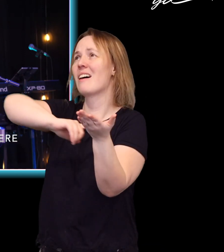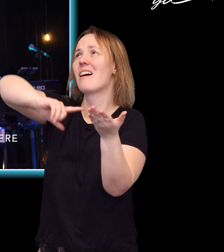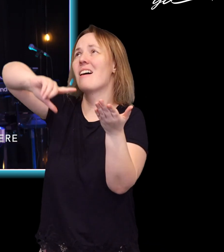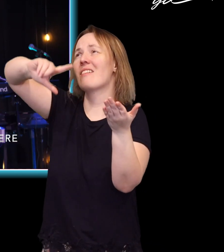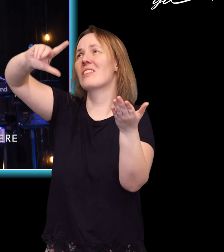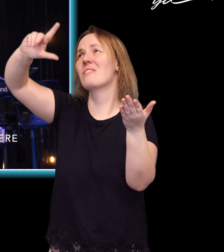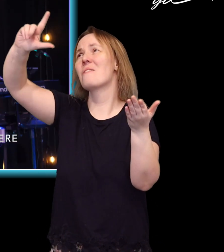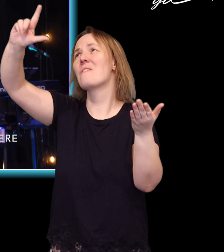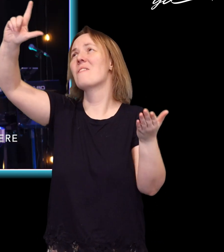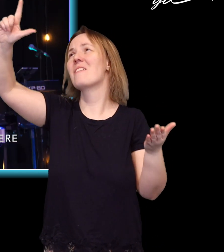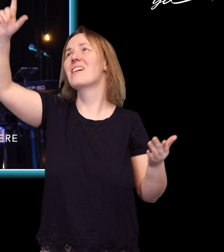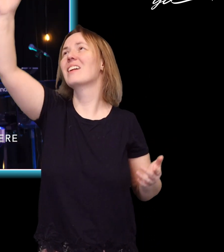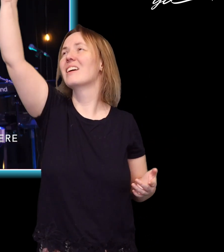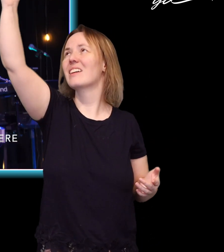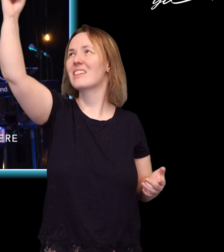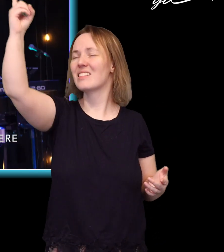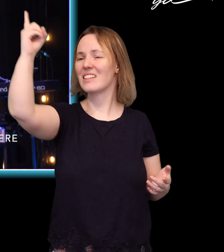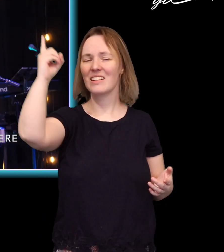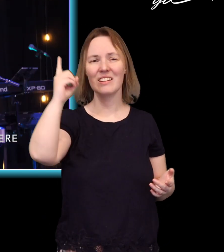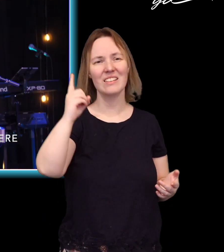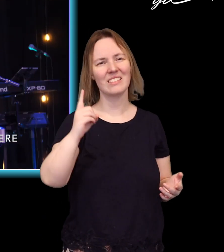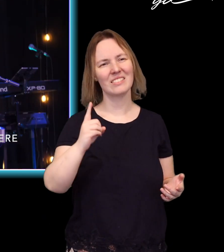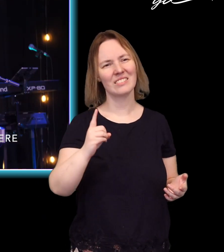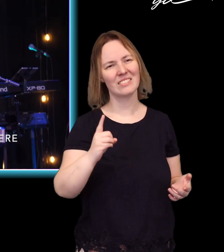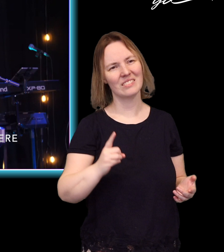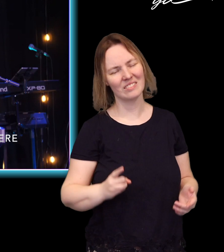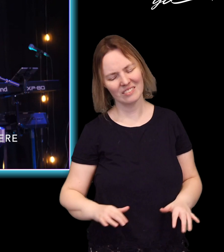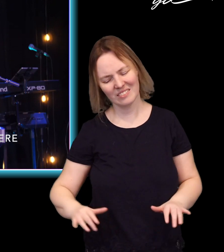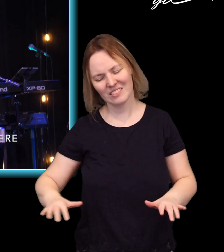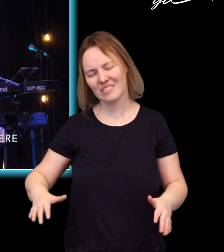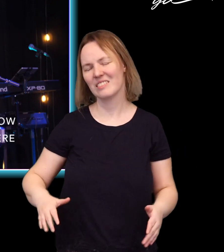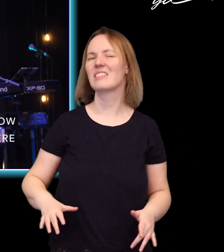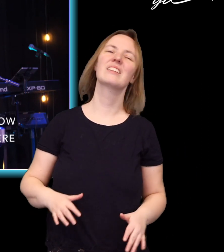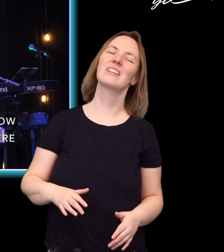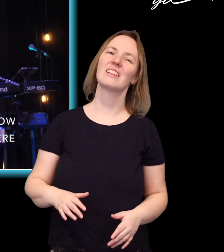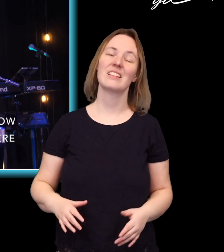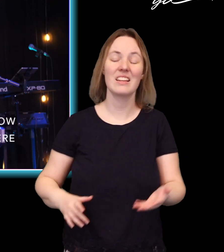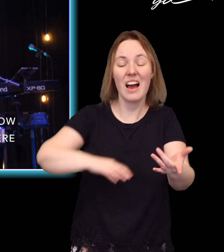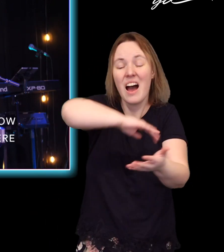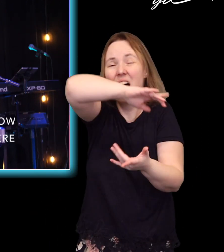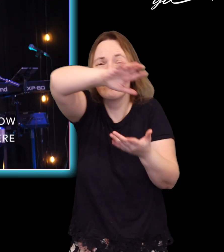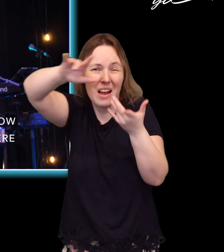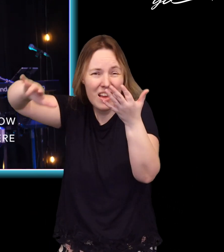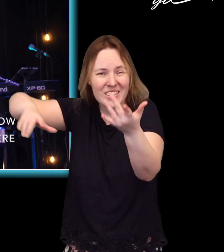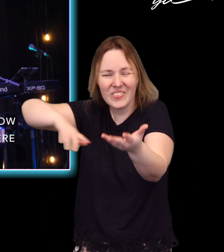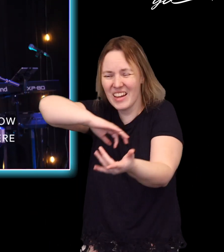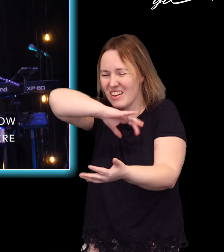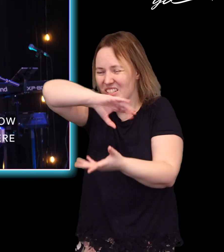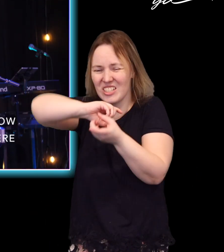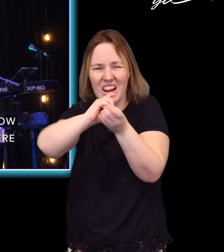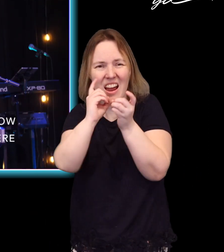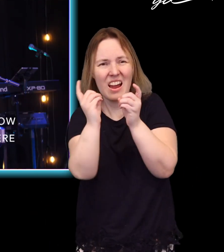Spirit of the Lord is here. Sing it with us, the atmosphere. The